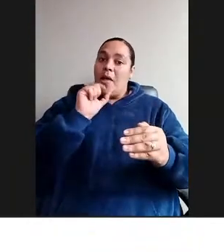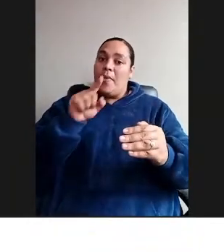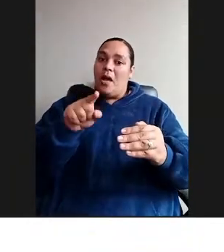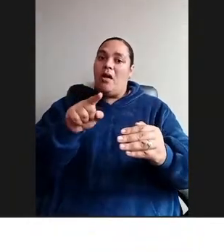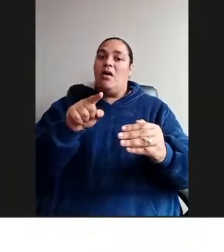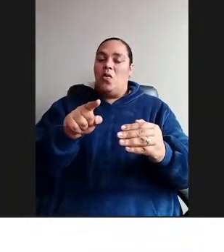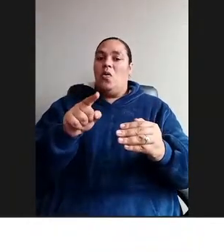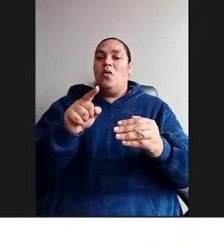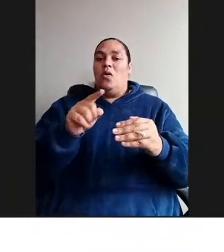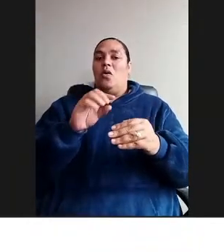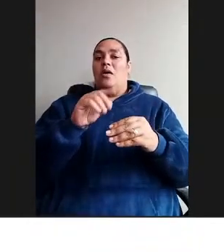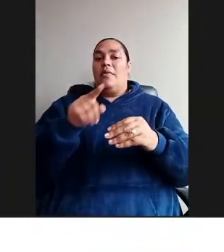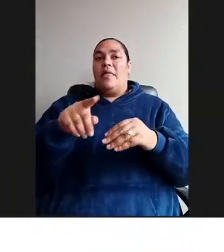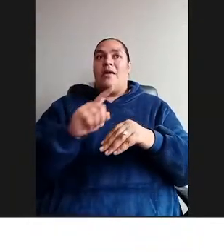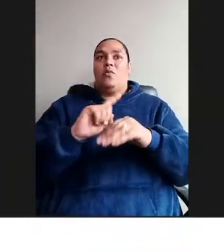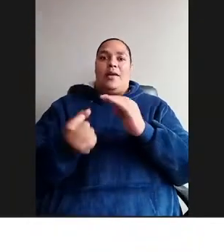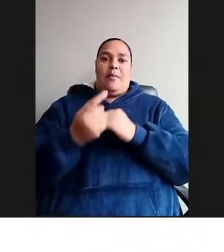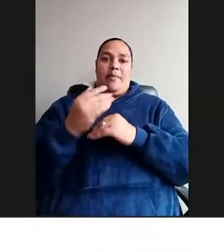at the time.